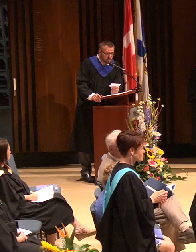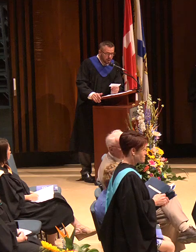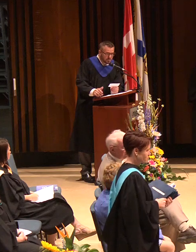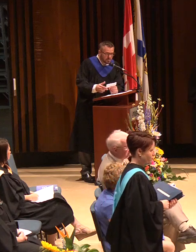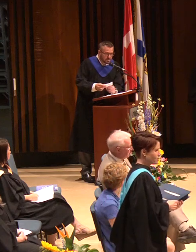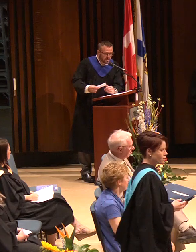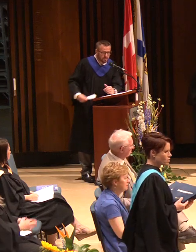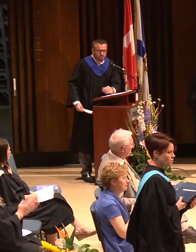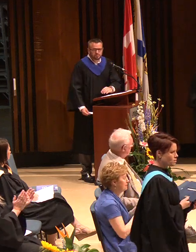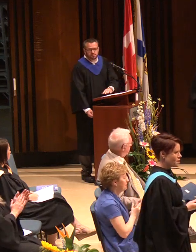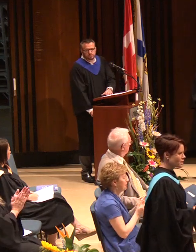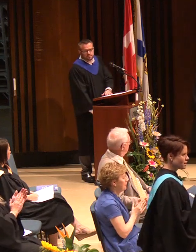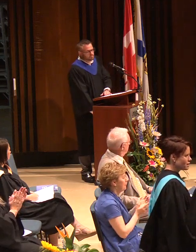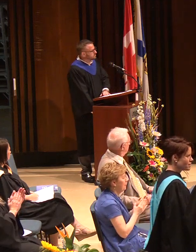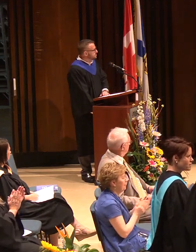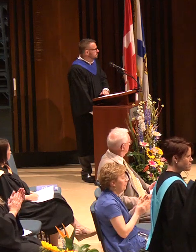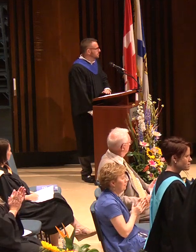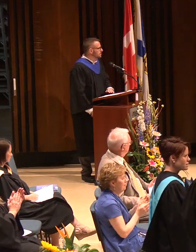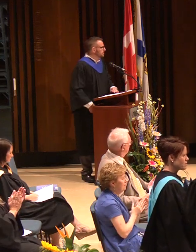Rebecca Parsons.